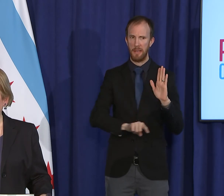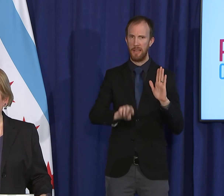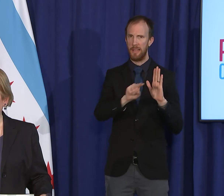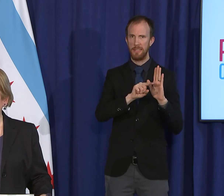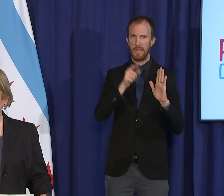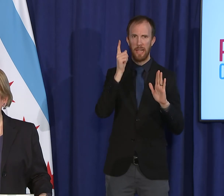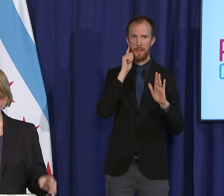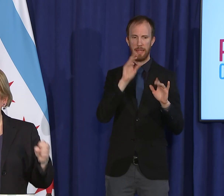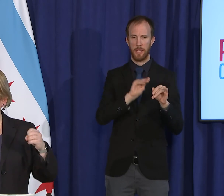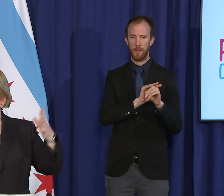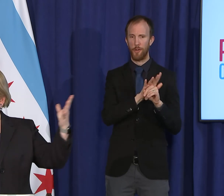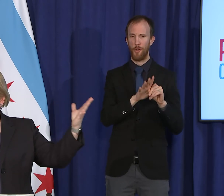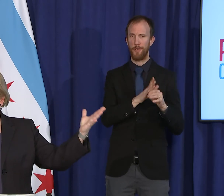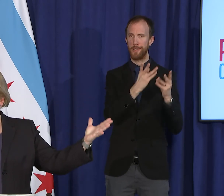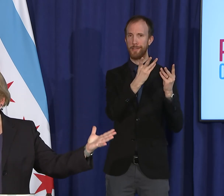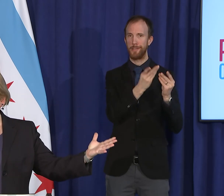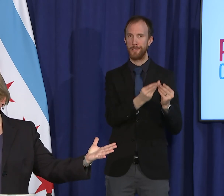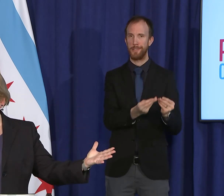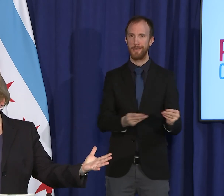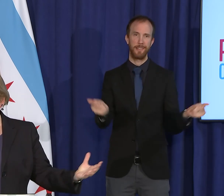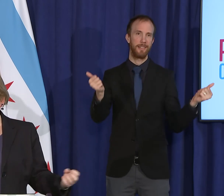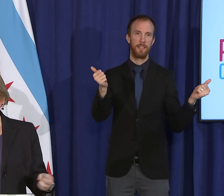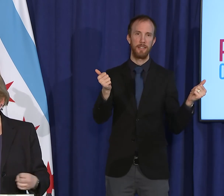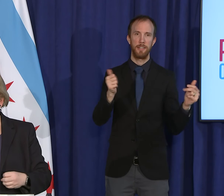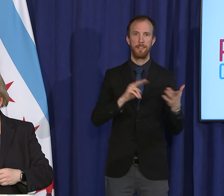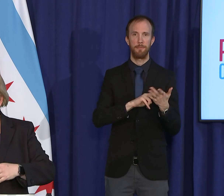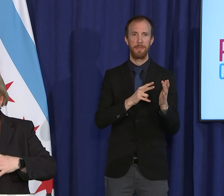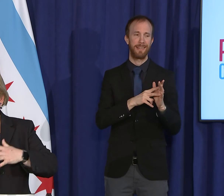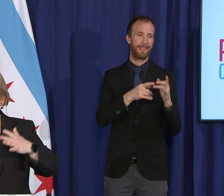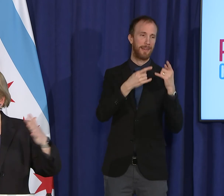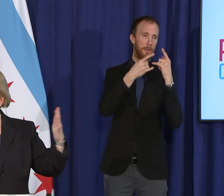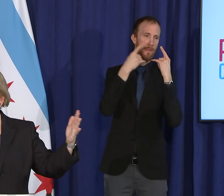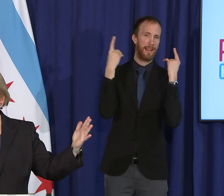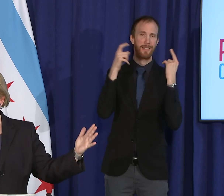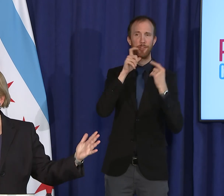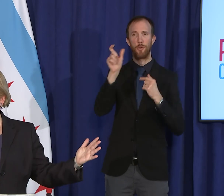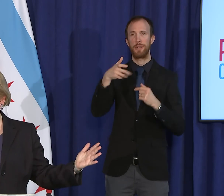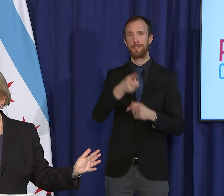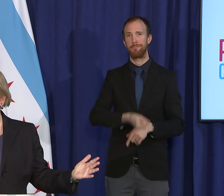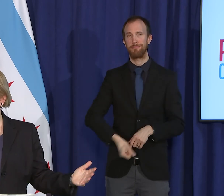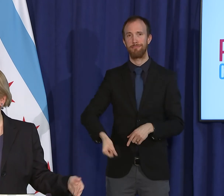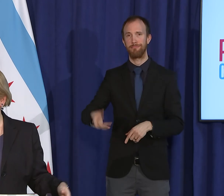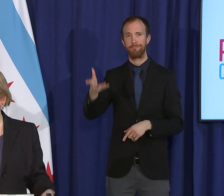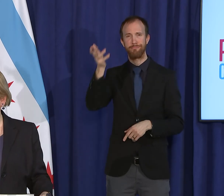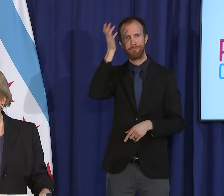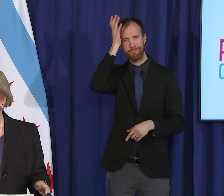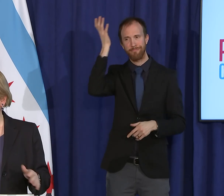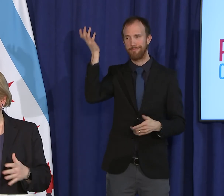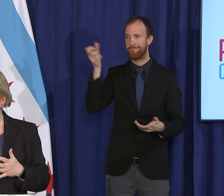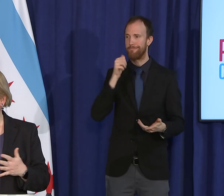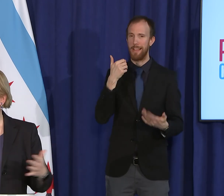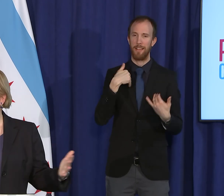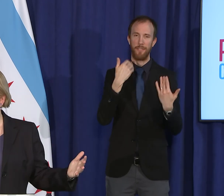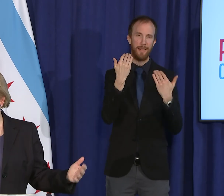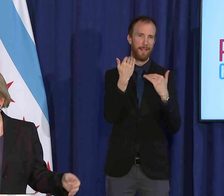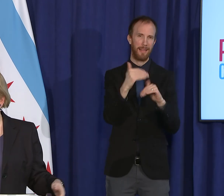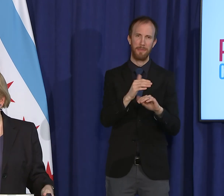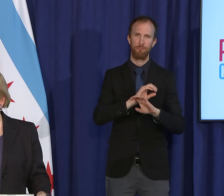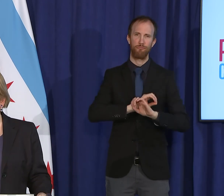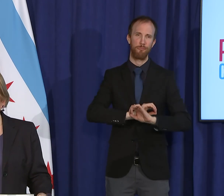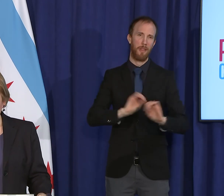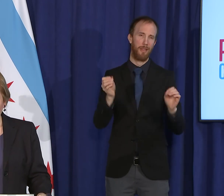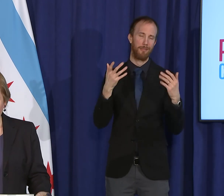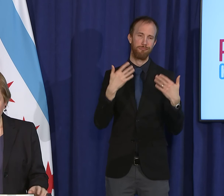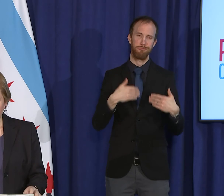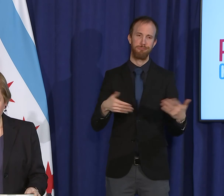is just over, talking about dropping mask requirements, talking about not having any limitations in place at all.